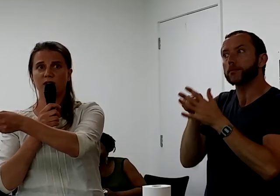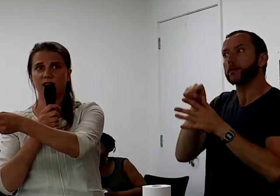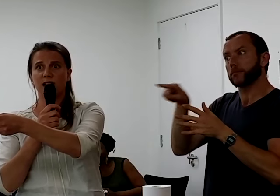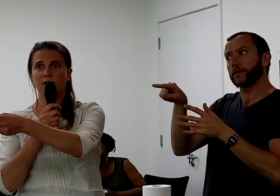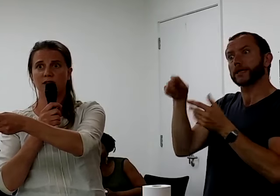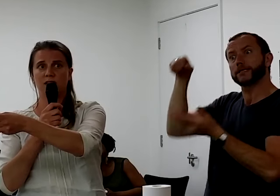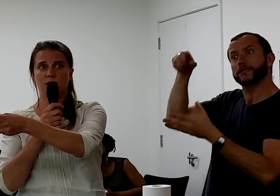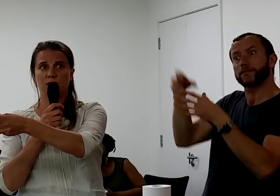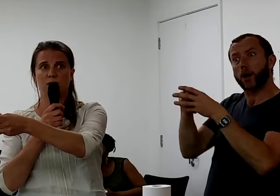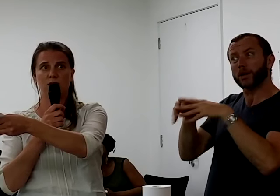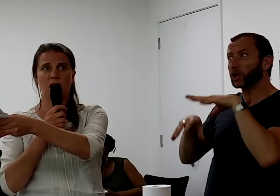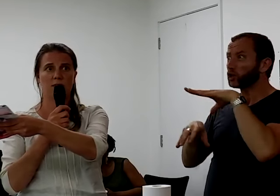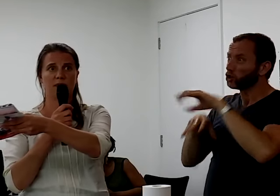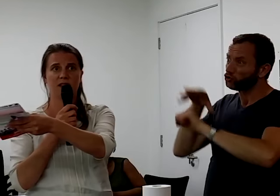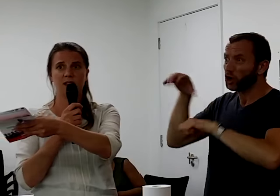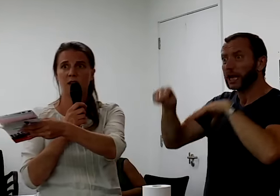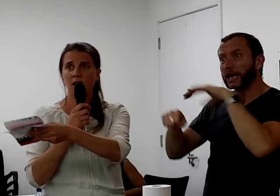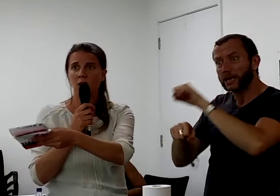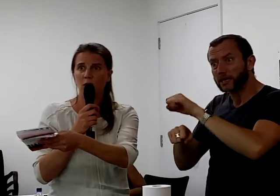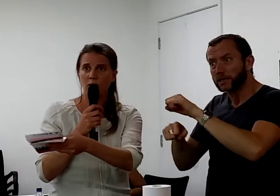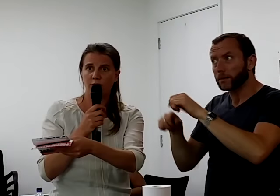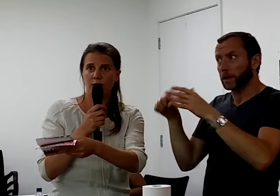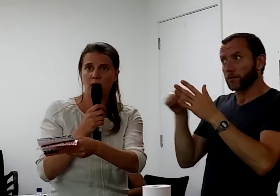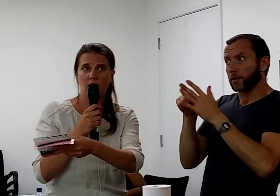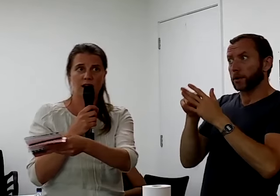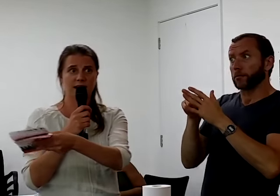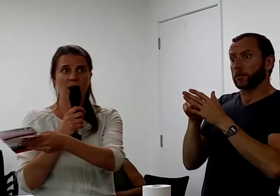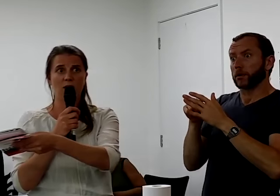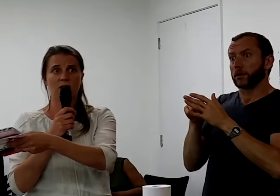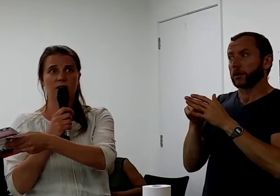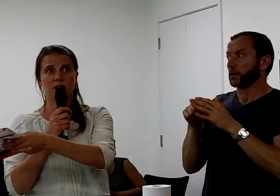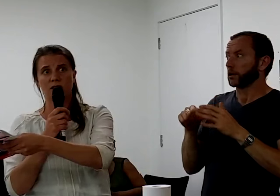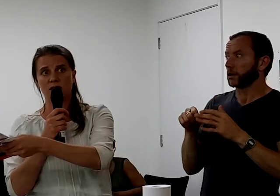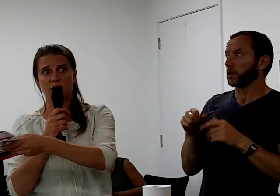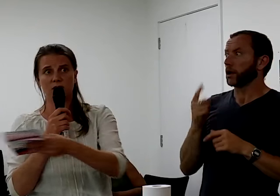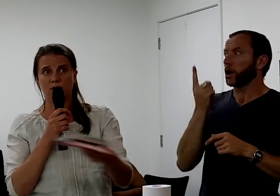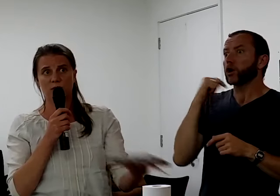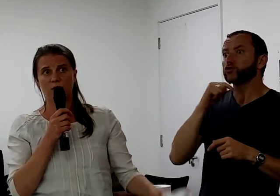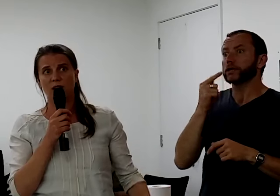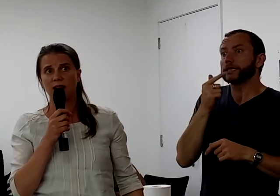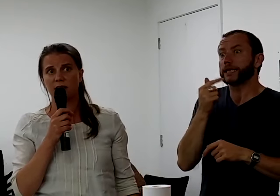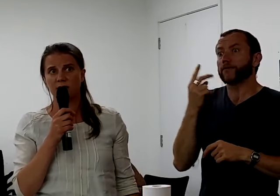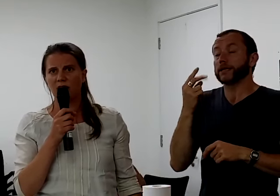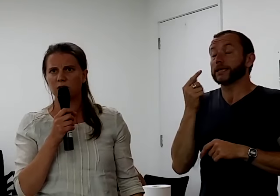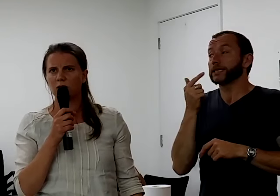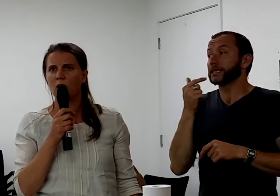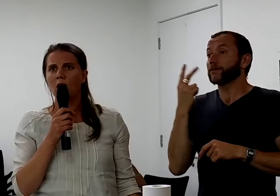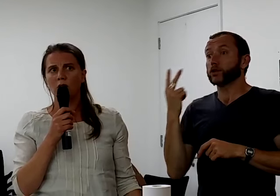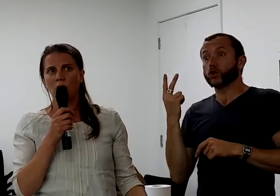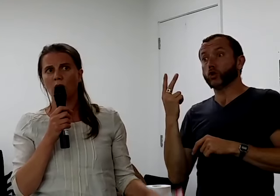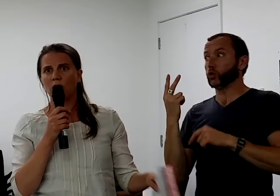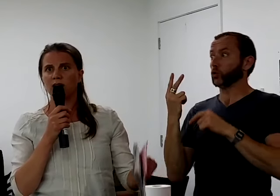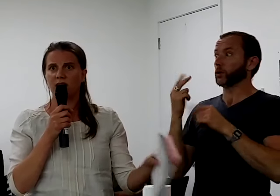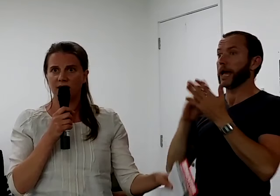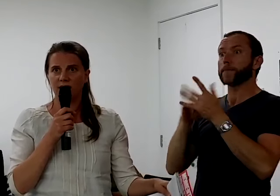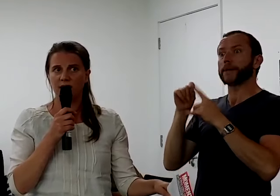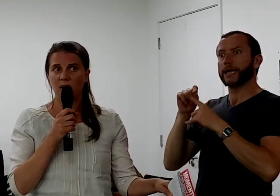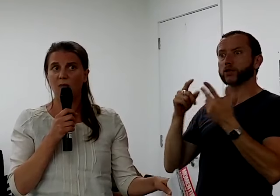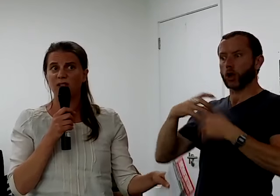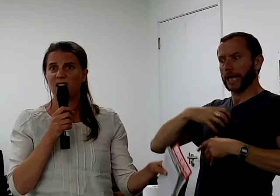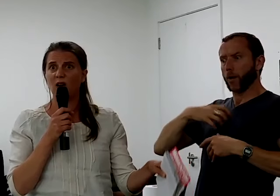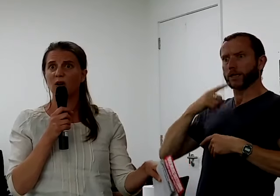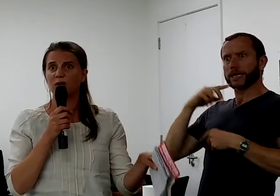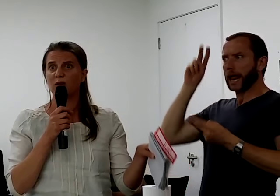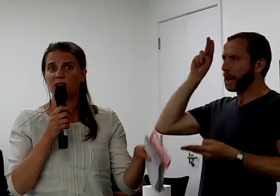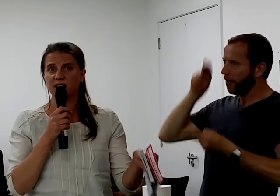those 172 MPs who are cowards and they just, you know, let them down. So not only they're